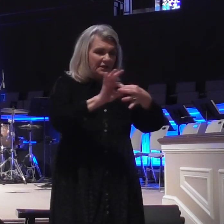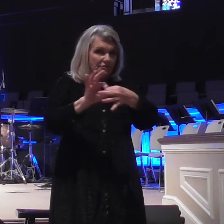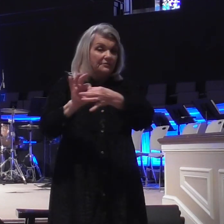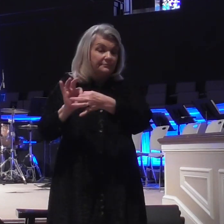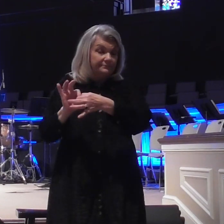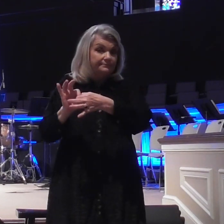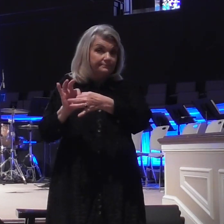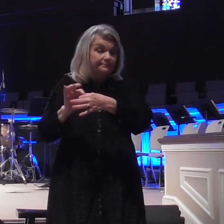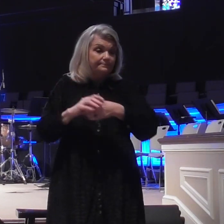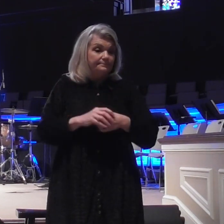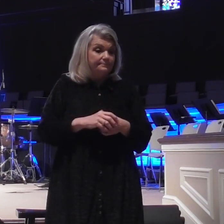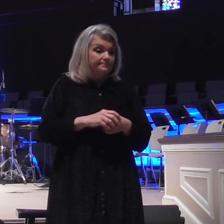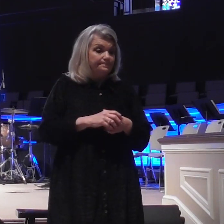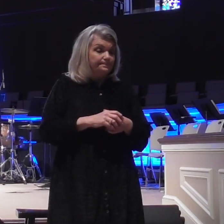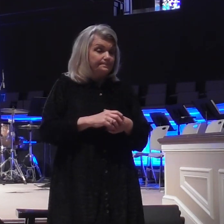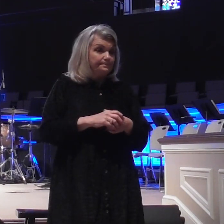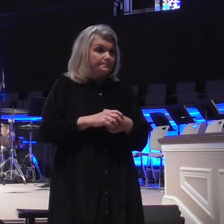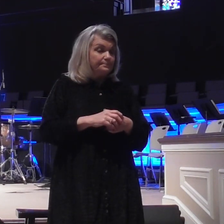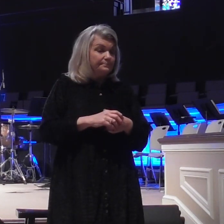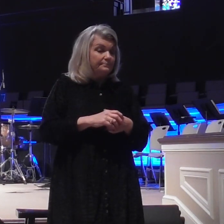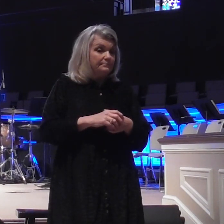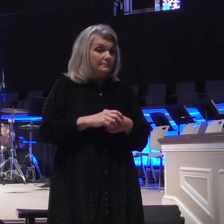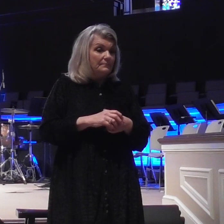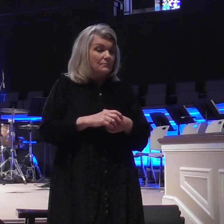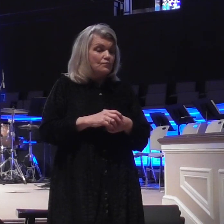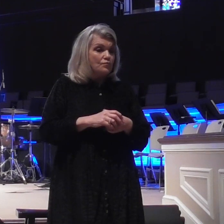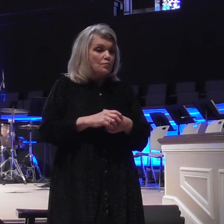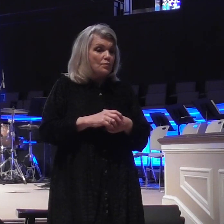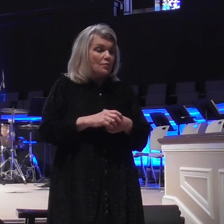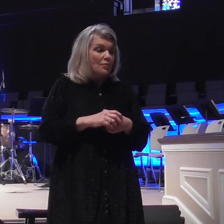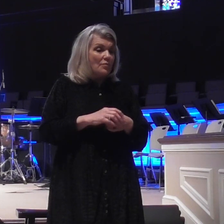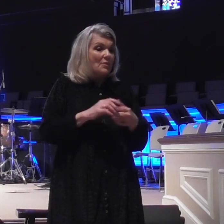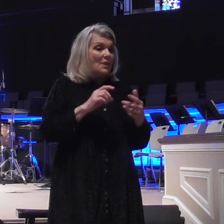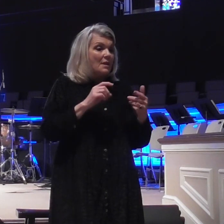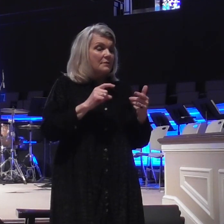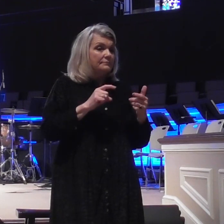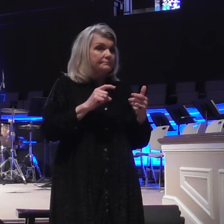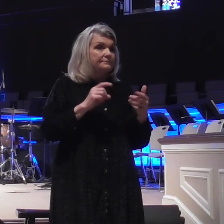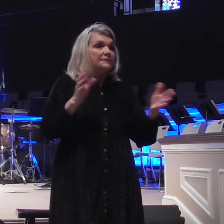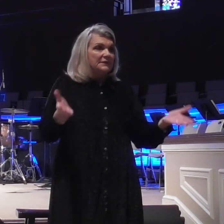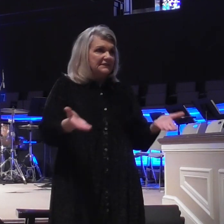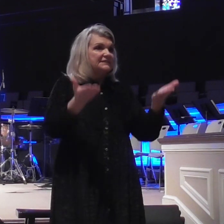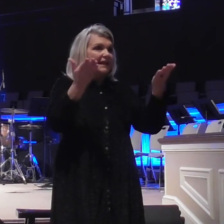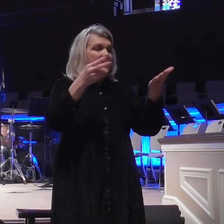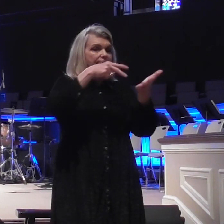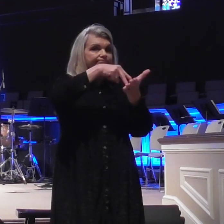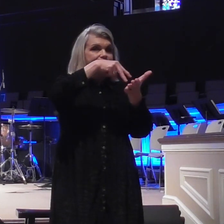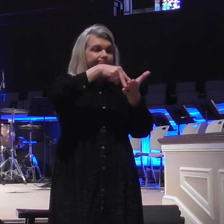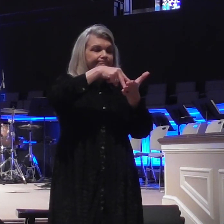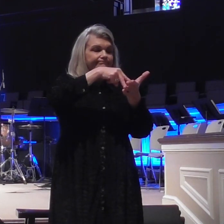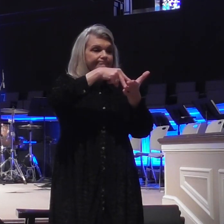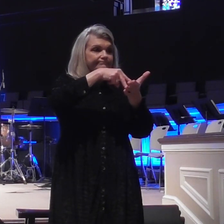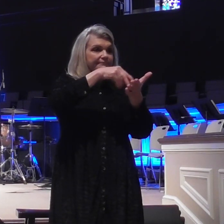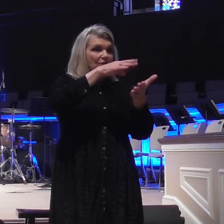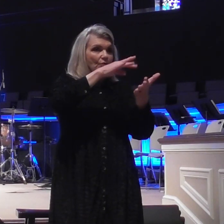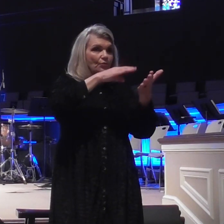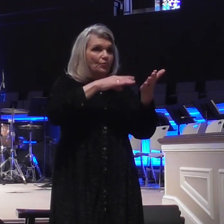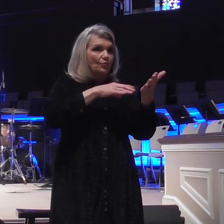offering instead. And that's what Paul was offering instead. And so we're going to look at four things. First of all, stand with me as we honor God in the reading of his word.